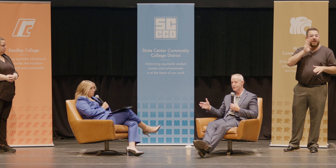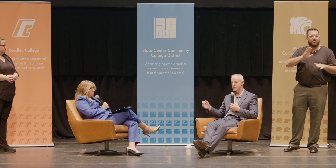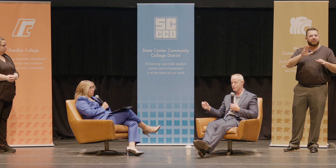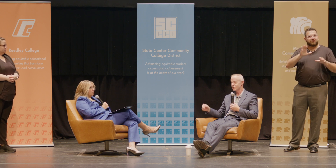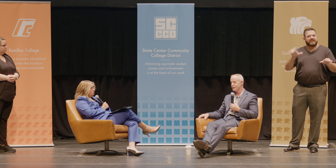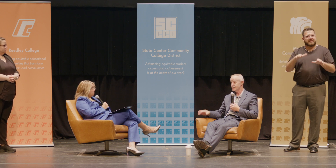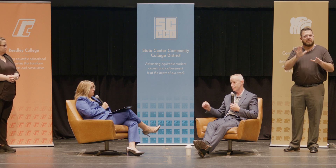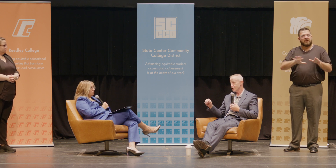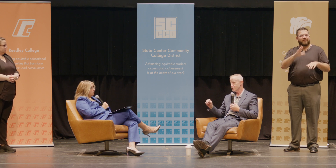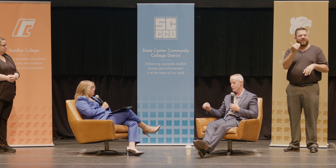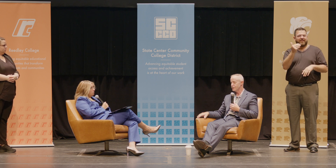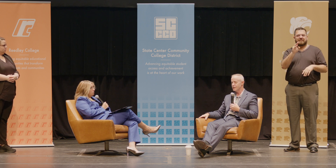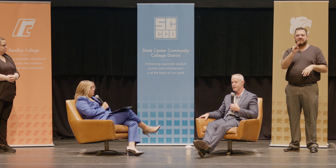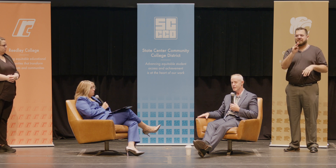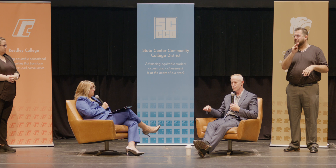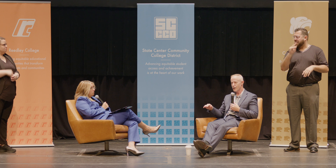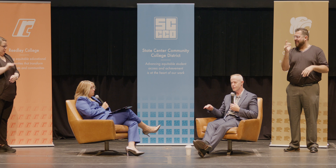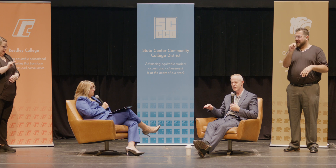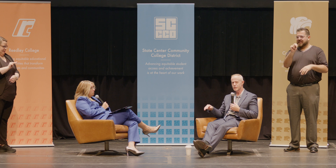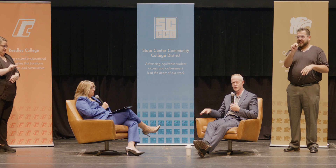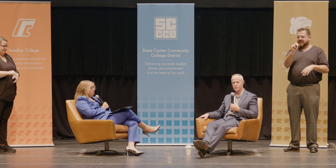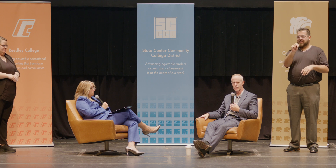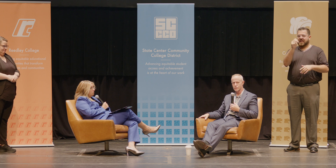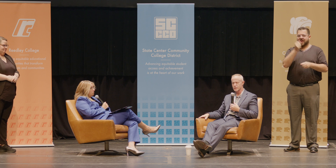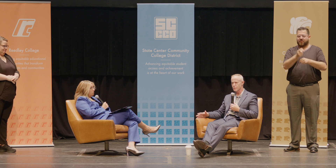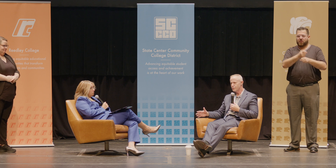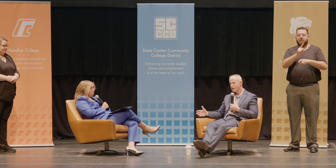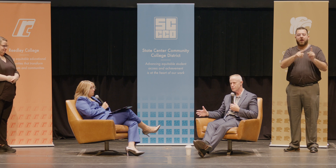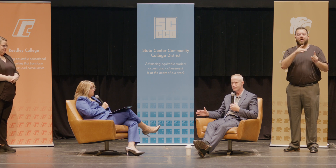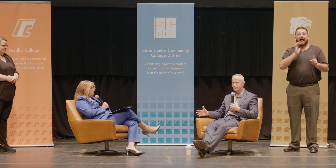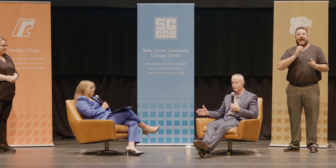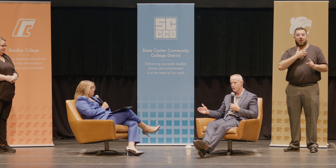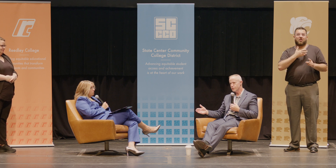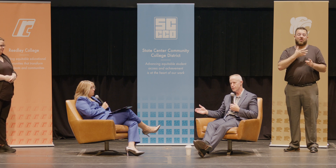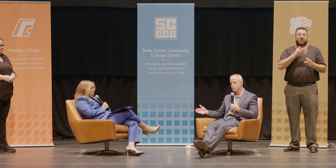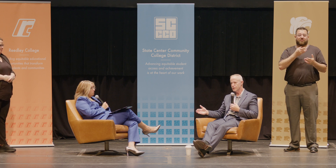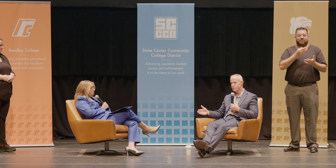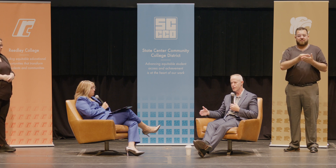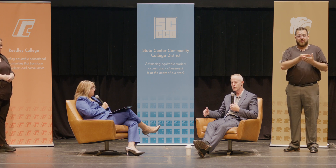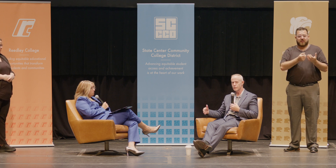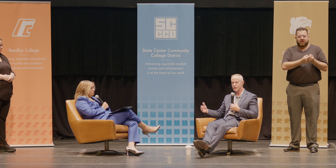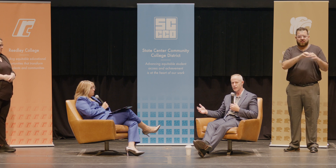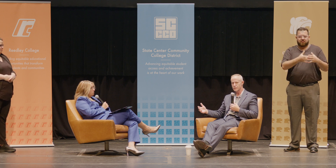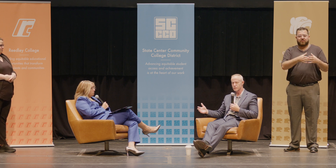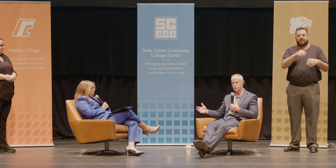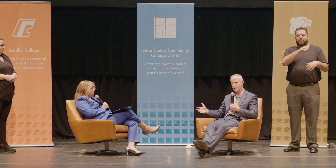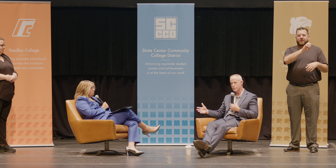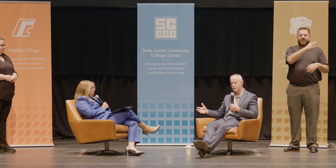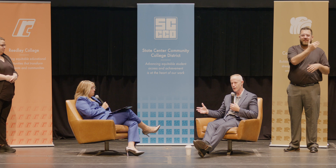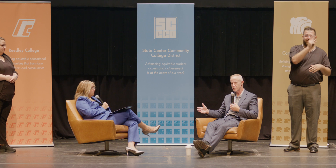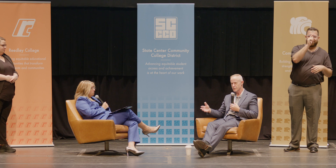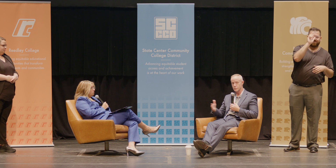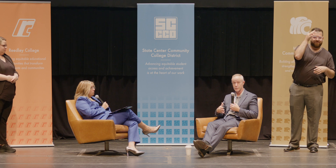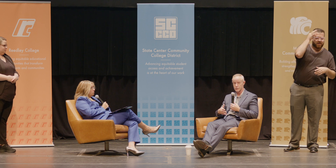year of general fund. And I'm talking general fund. So our funds usually for workforce is about $450 million federal, about